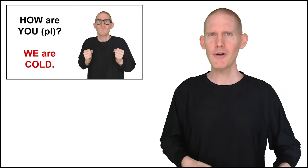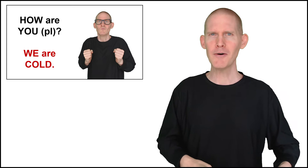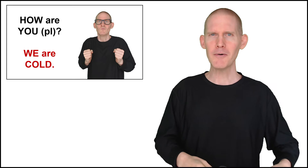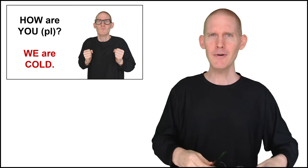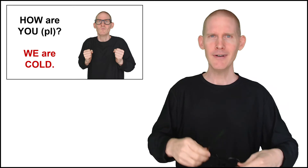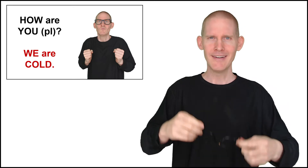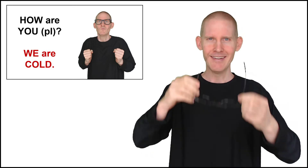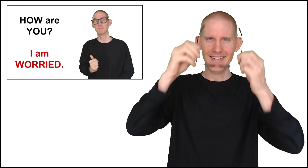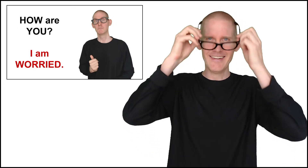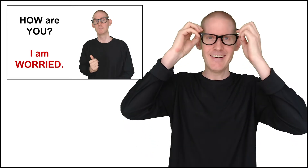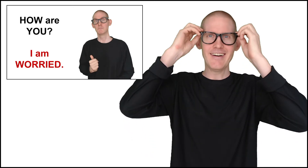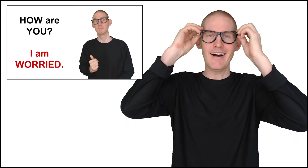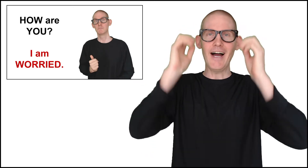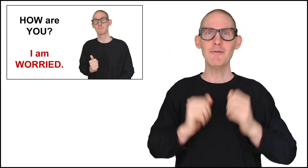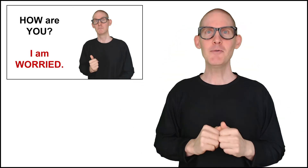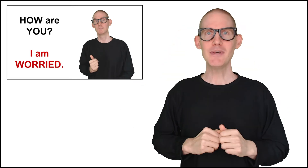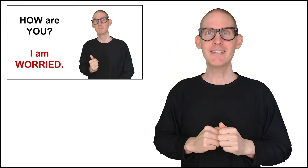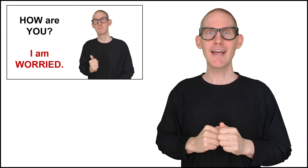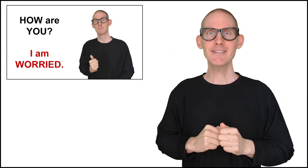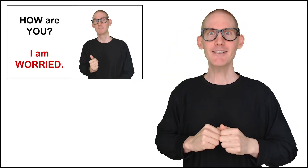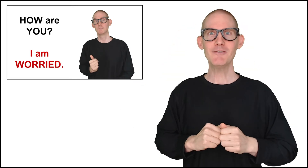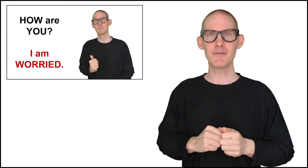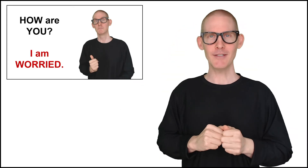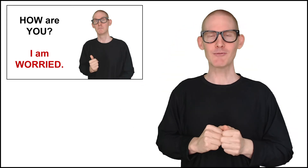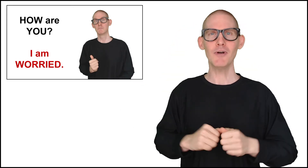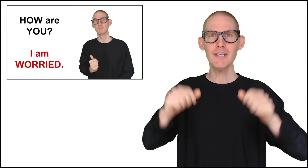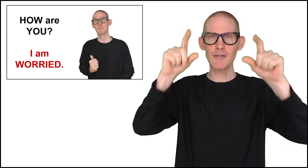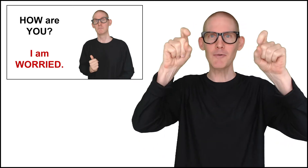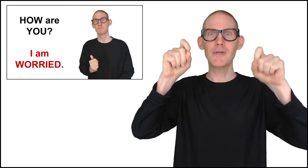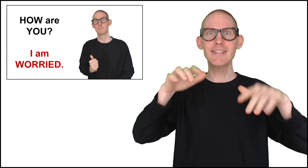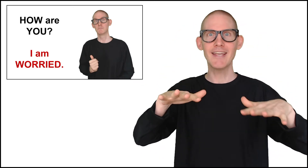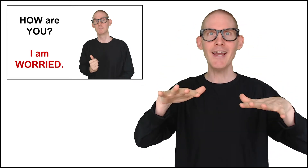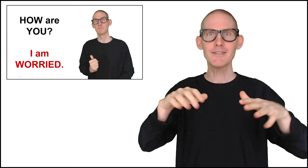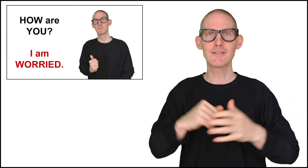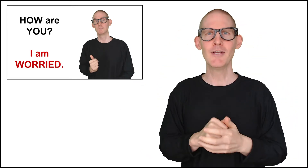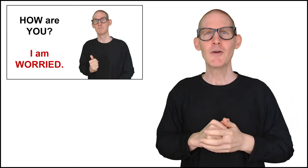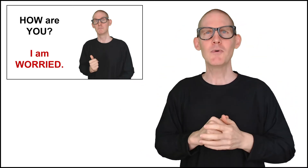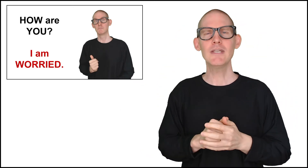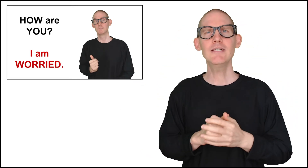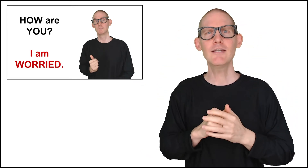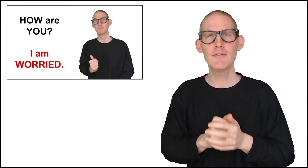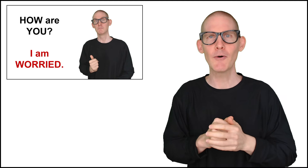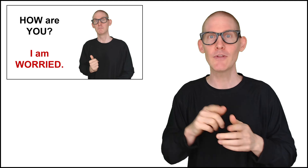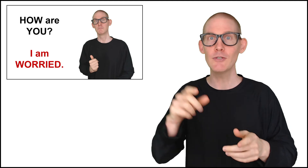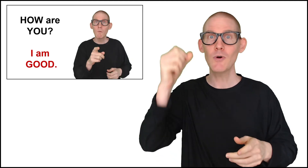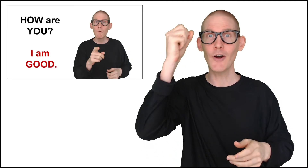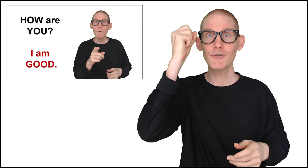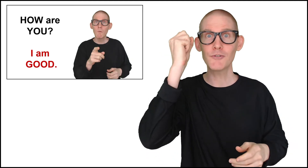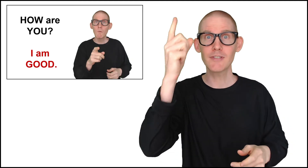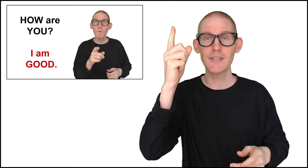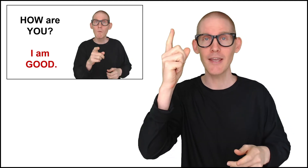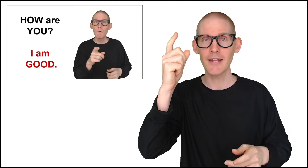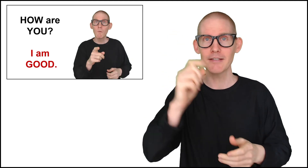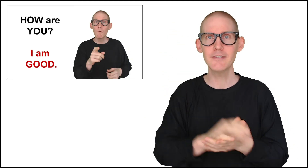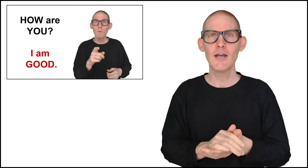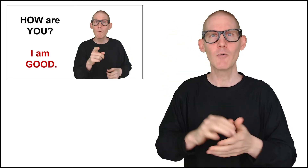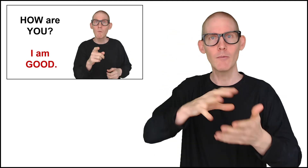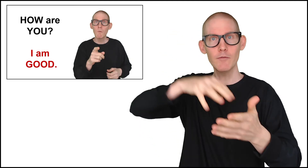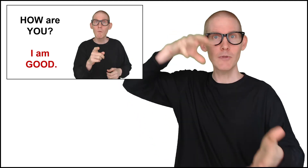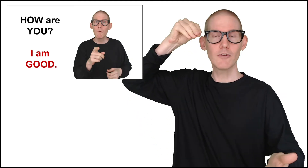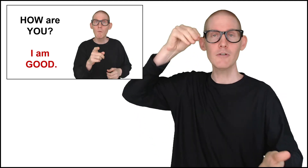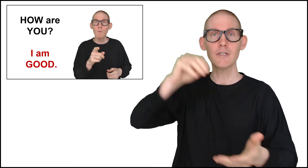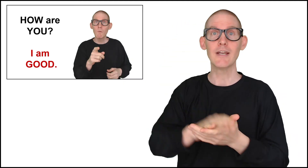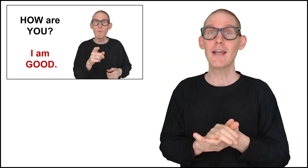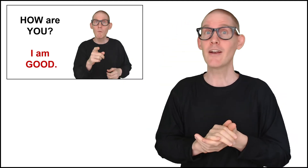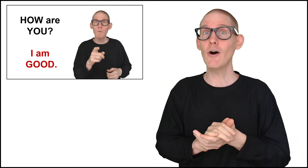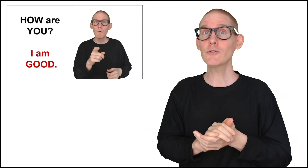we go, I will be testing you. That's right, there will be tests. We need to know that you understand what we've